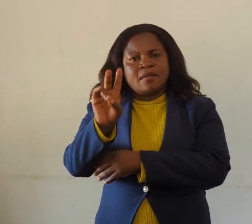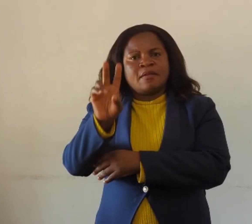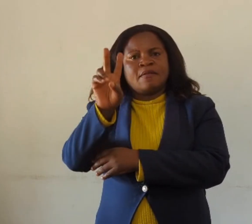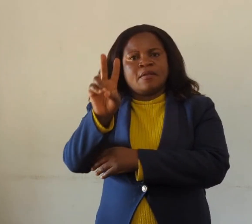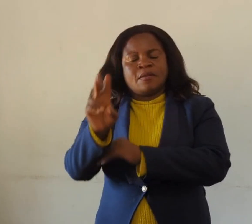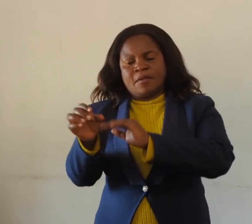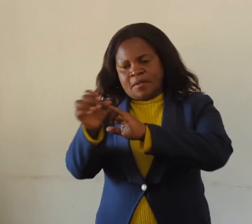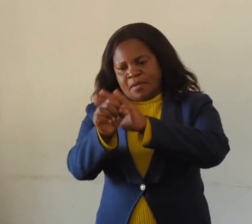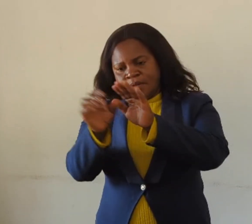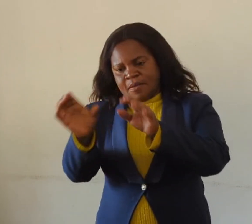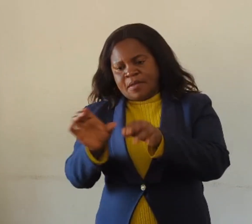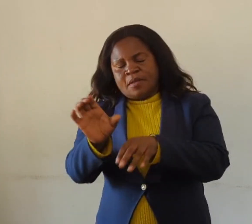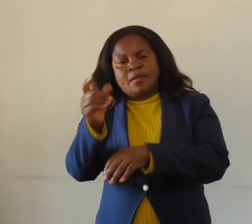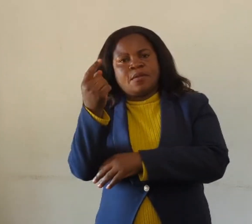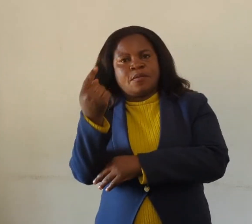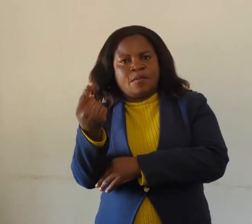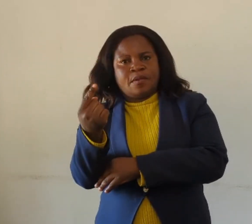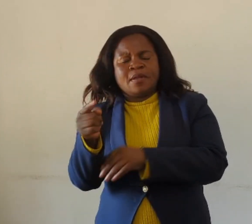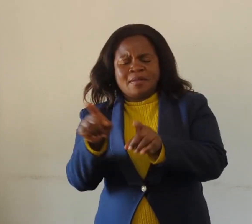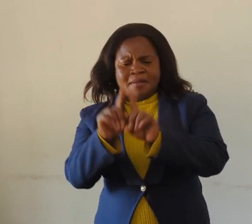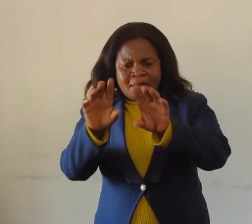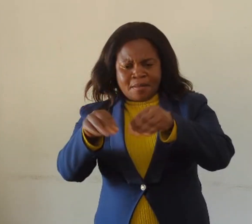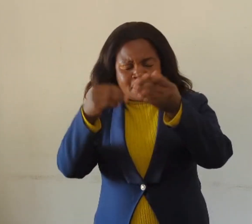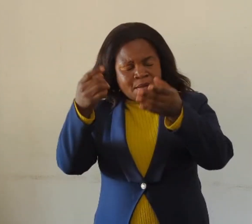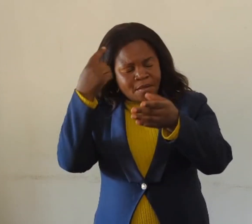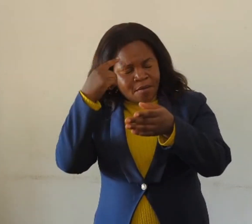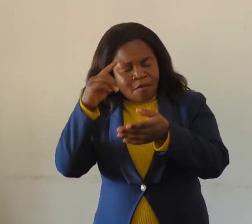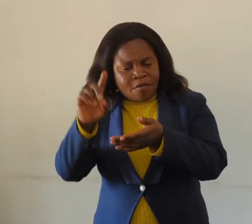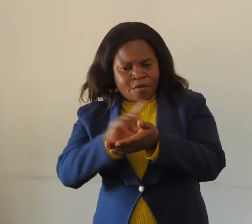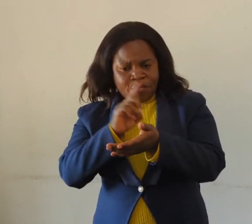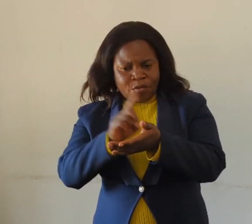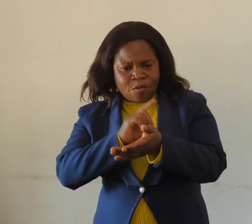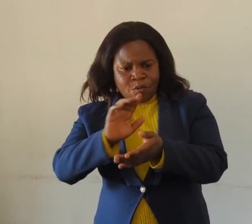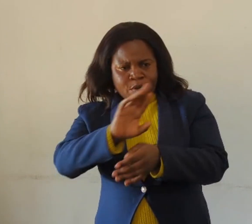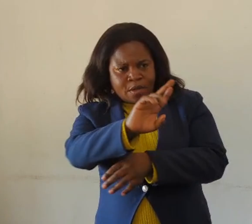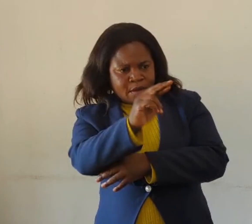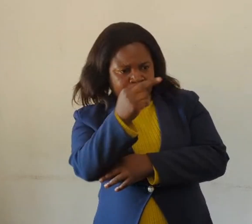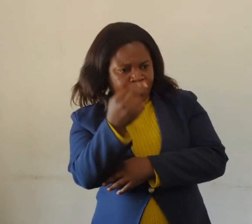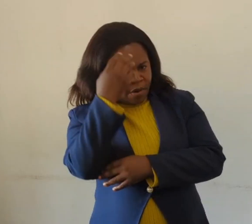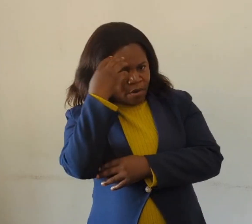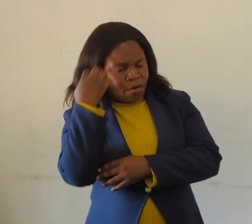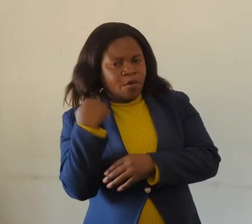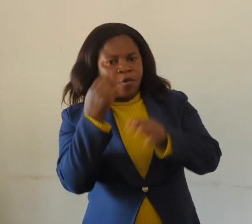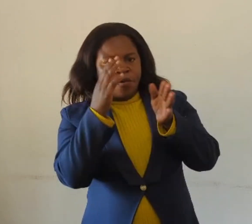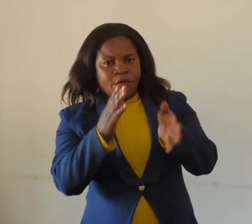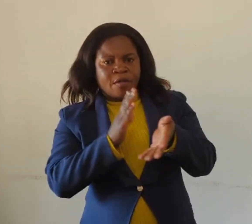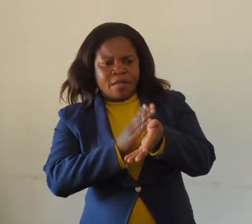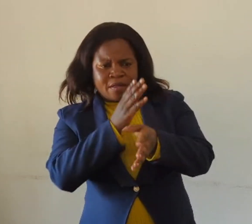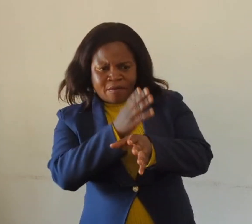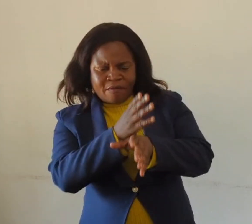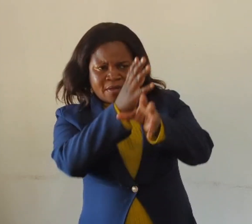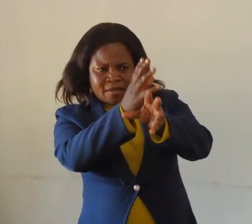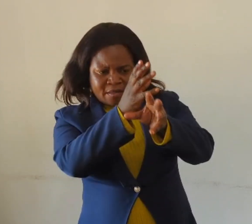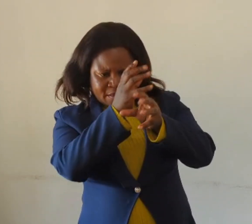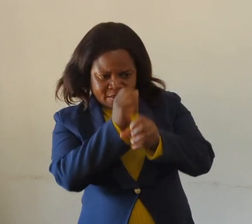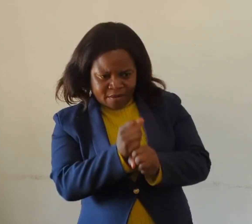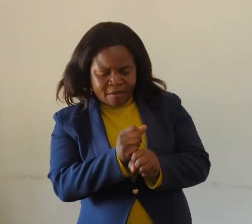subsection 1, and provides for the duties of a returning officer after receiving election materials